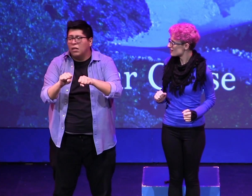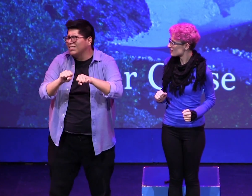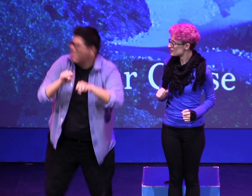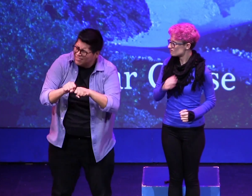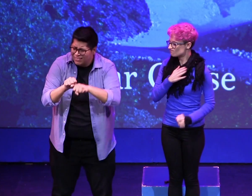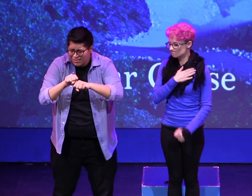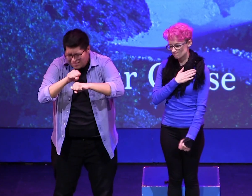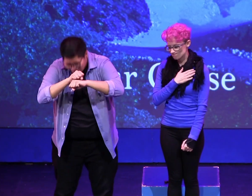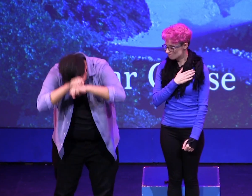Bastard.